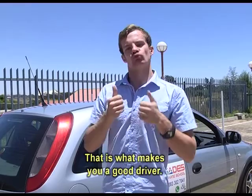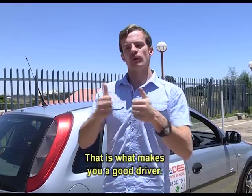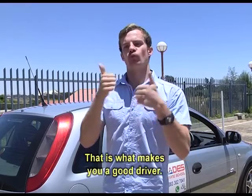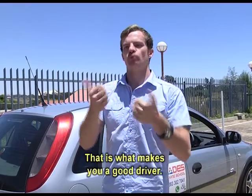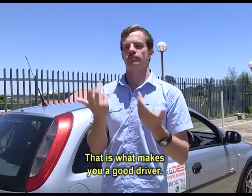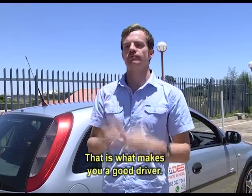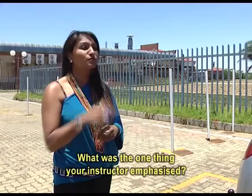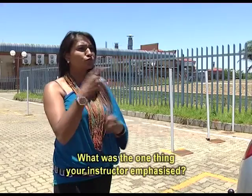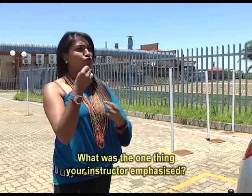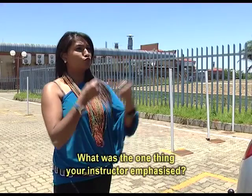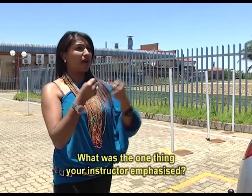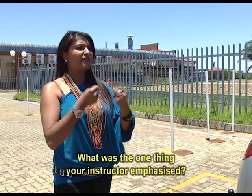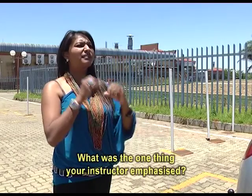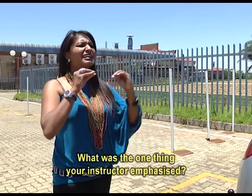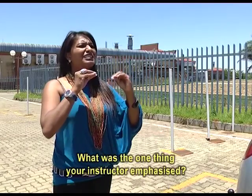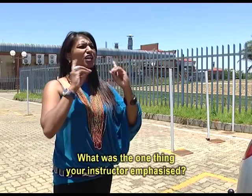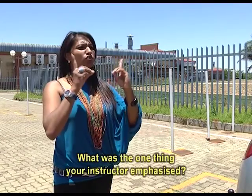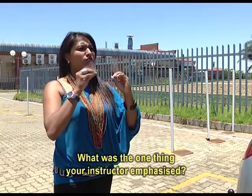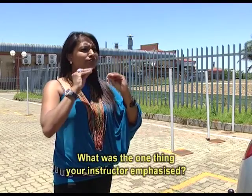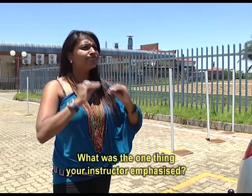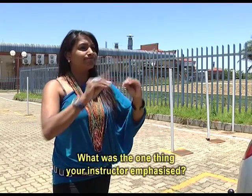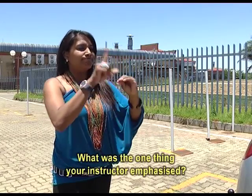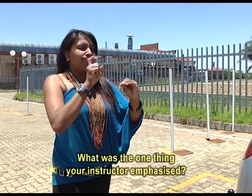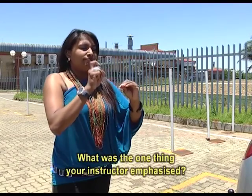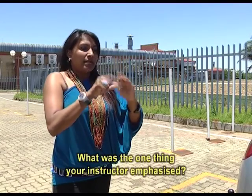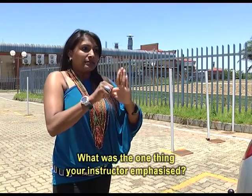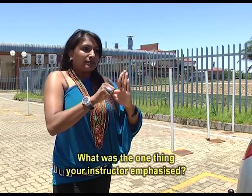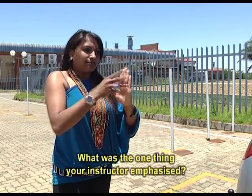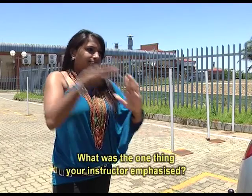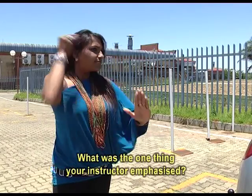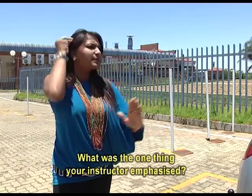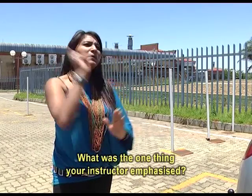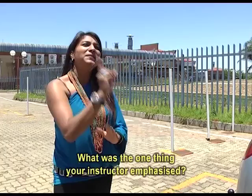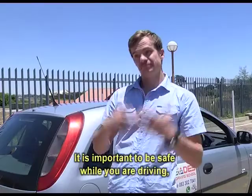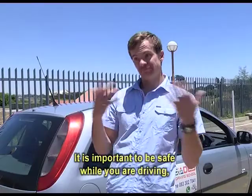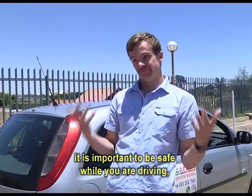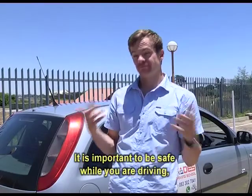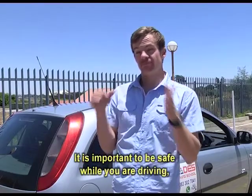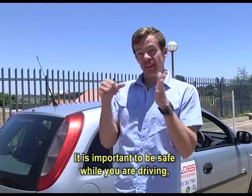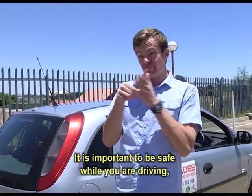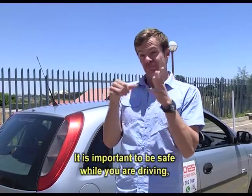That is what makes you a good driver. What was the one thing your instructor emphasized?